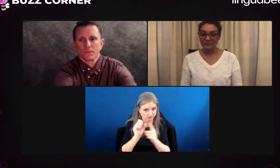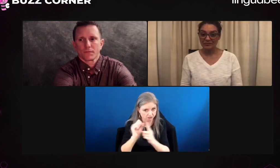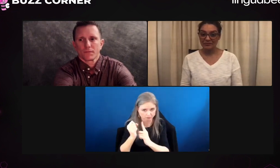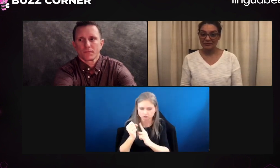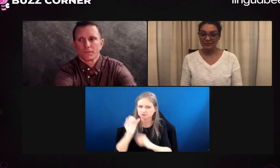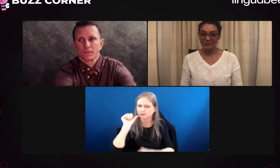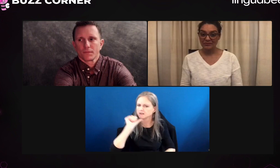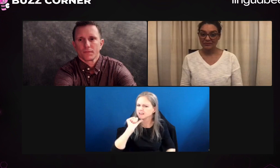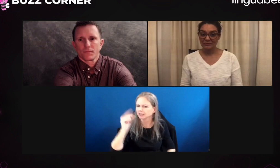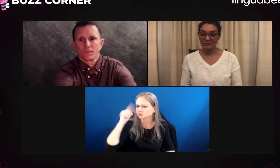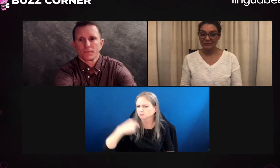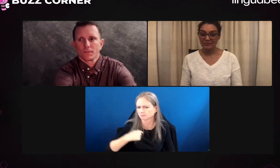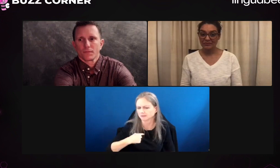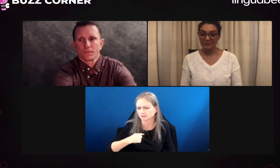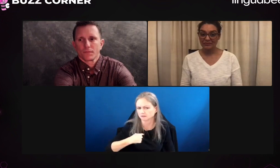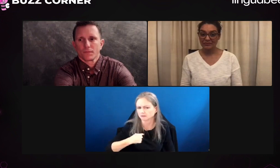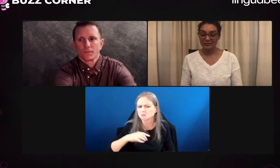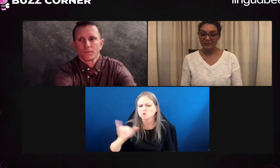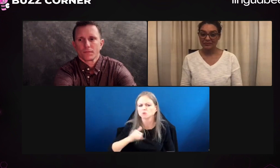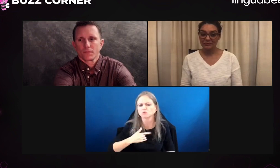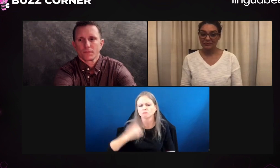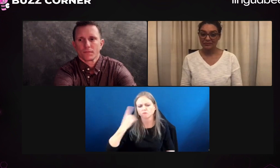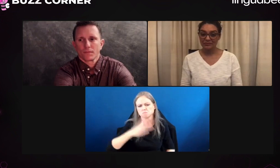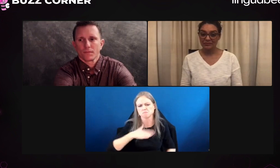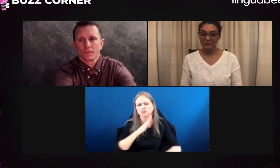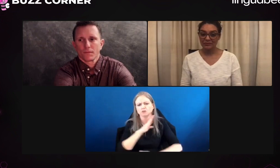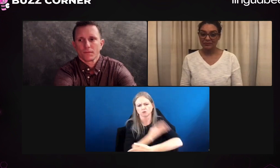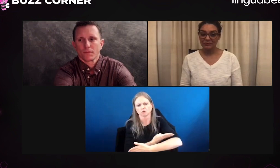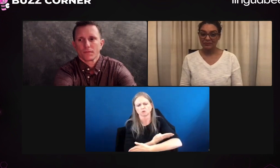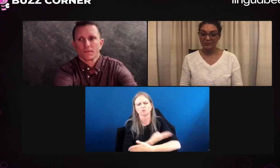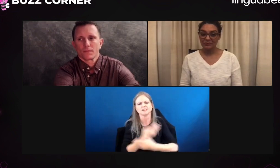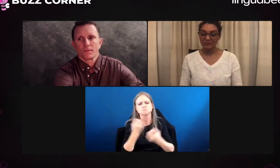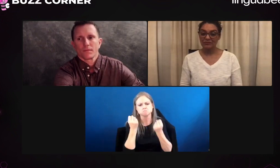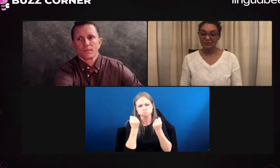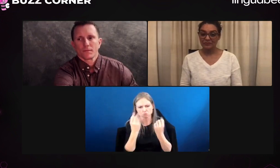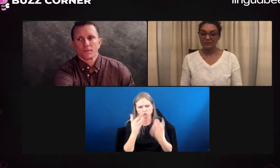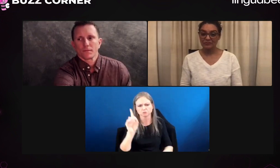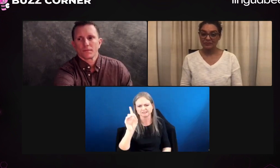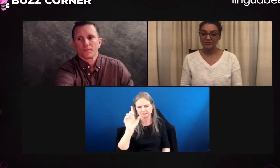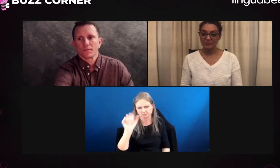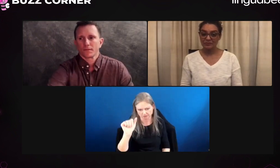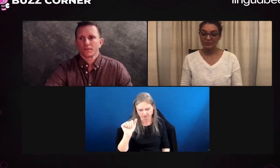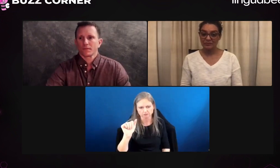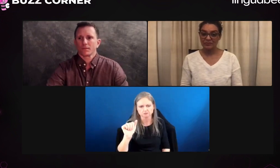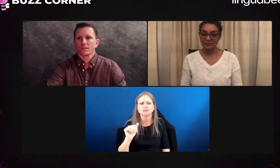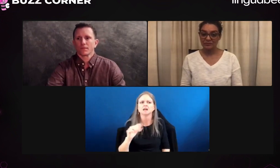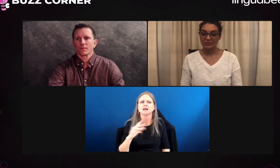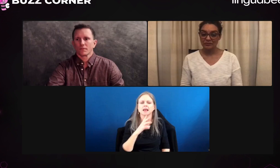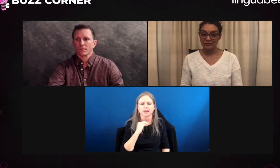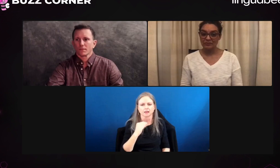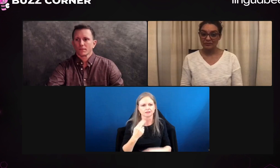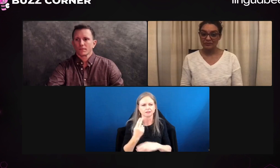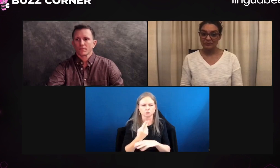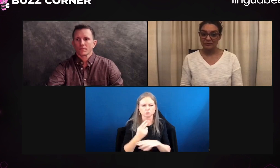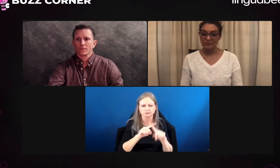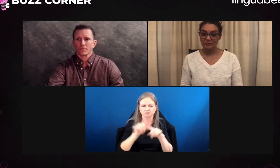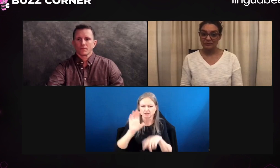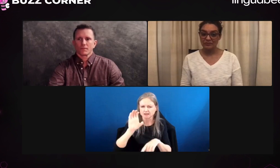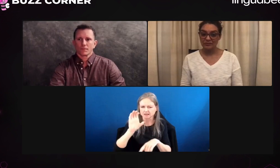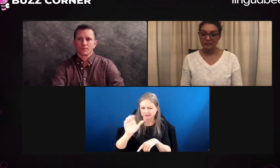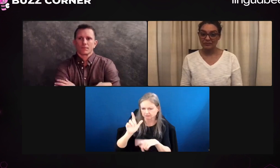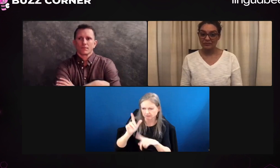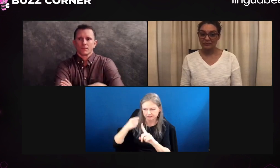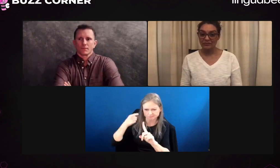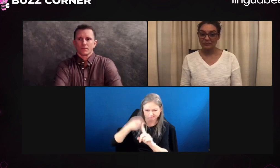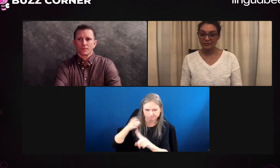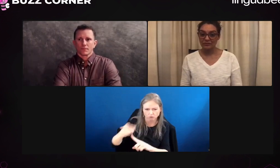who are interpreting and involved in various interpreting situations are not, and this isn't just me, it's also my daughter who has